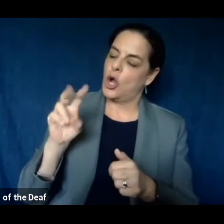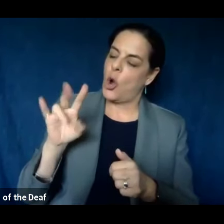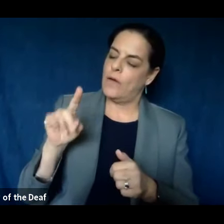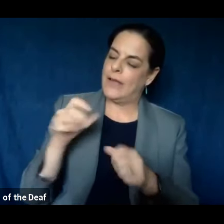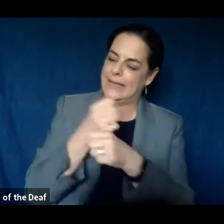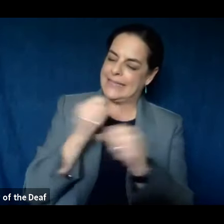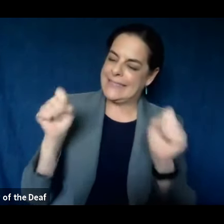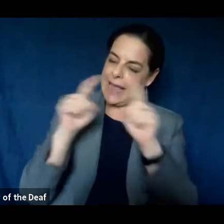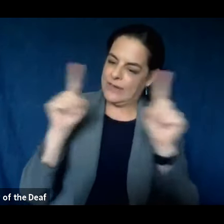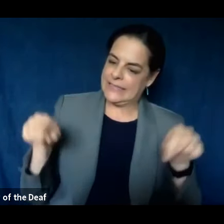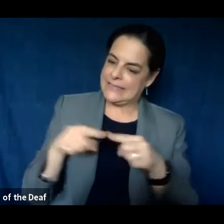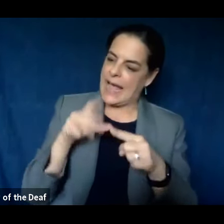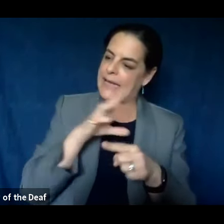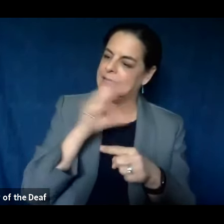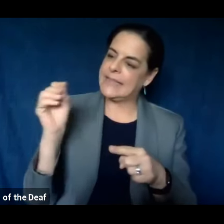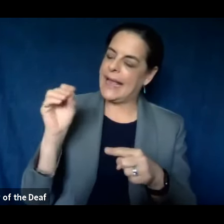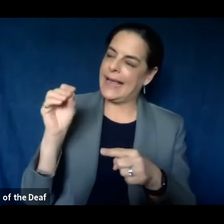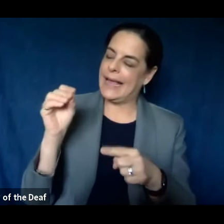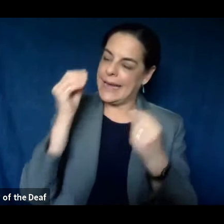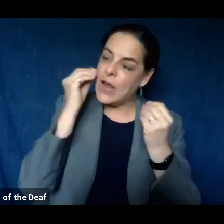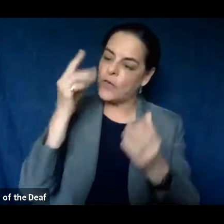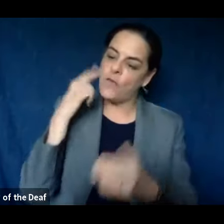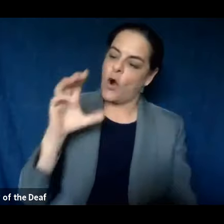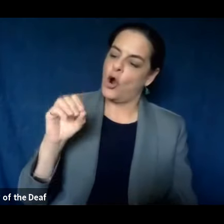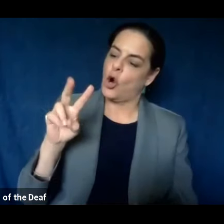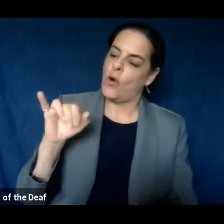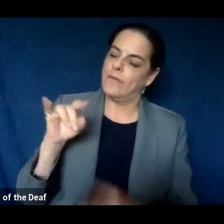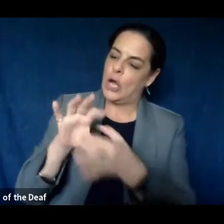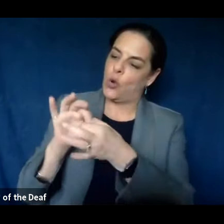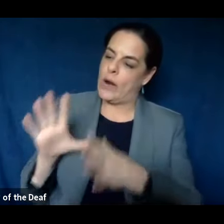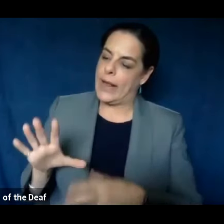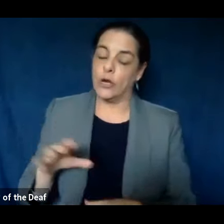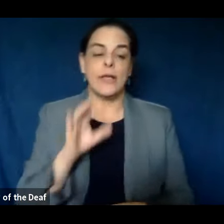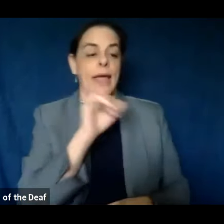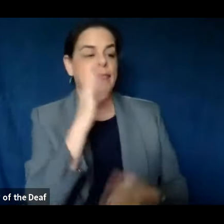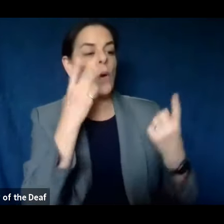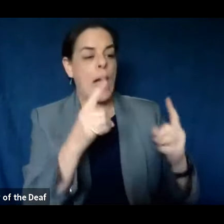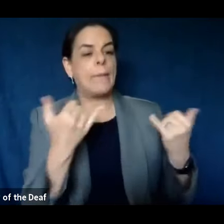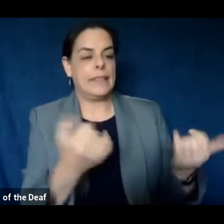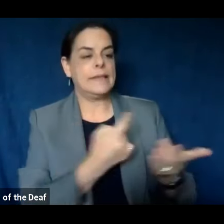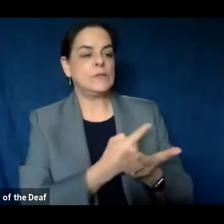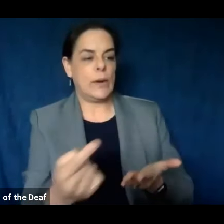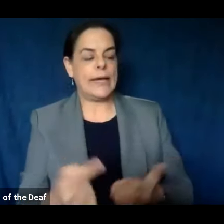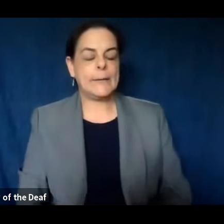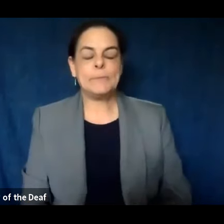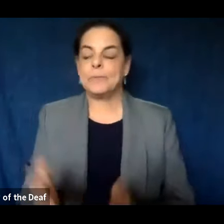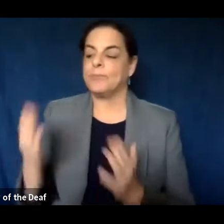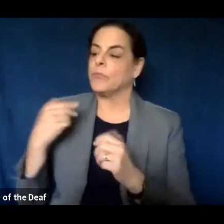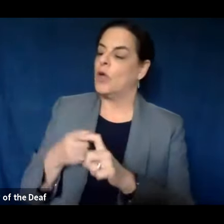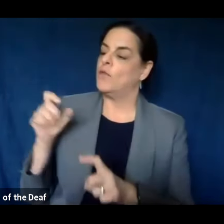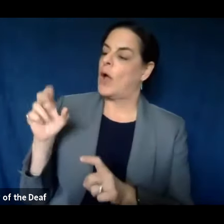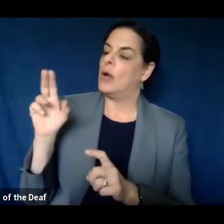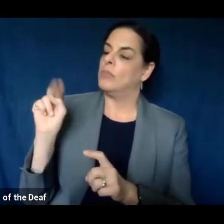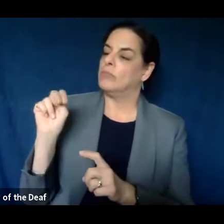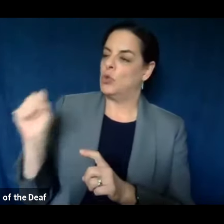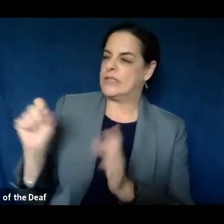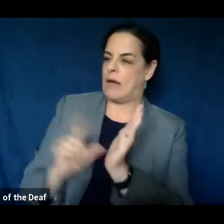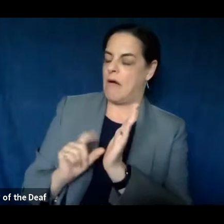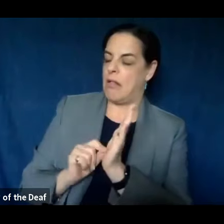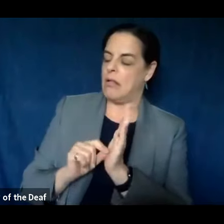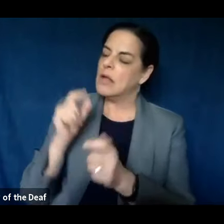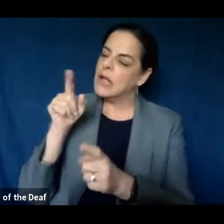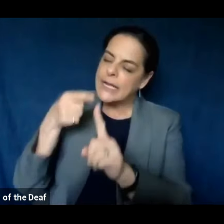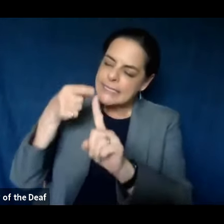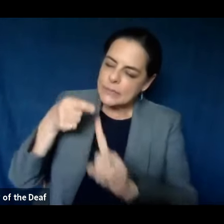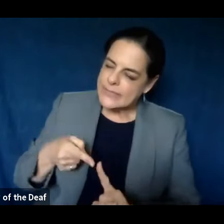information for COVID coordinators? That'll be done this week. From the Sentinel, what specifically